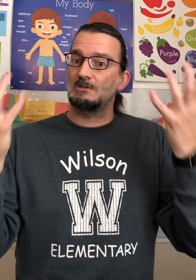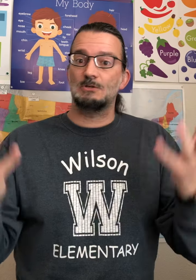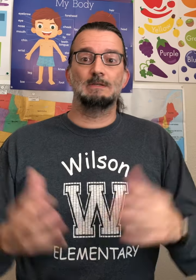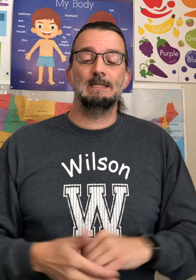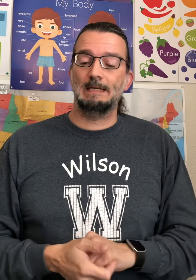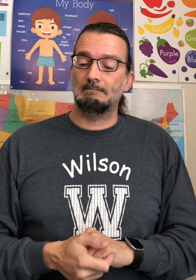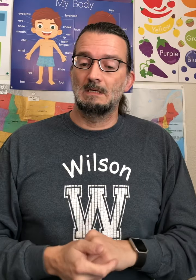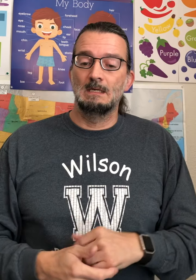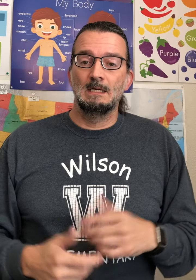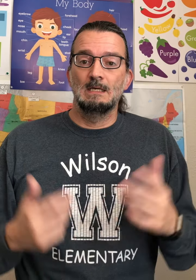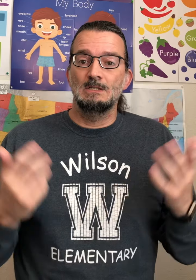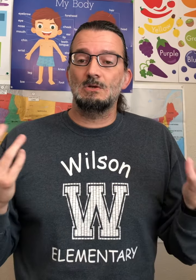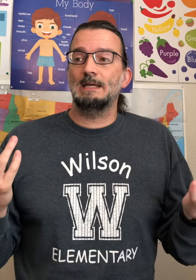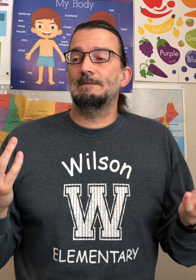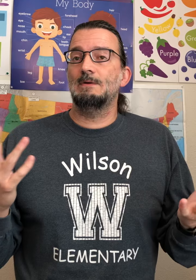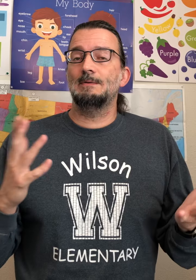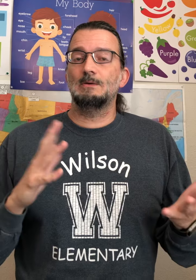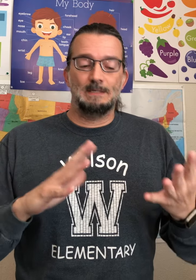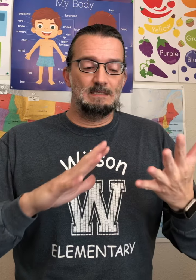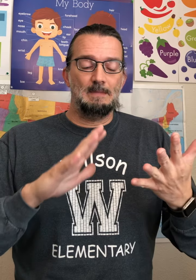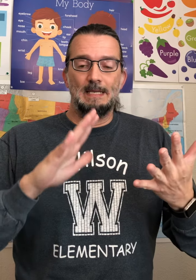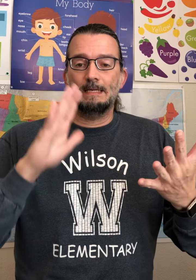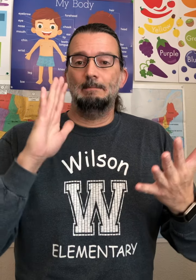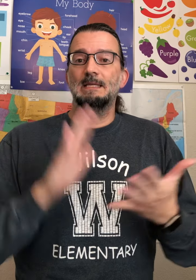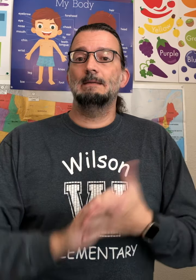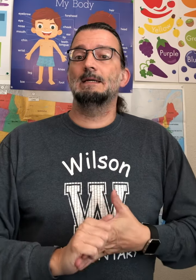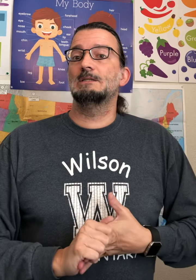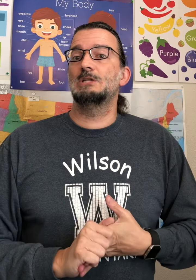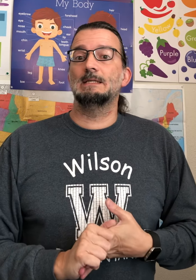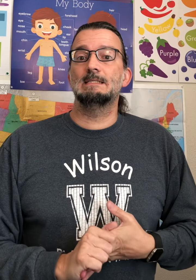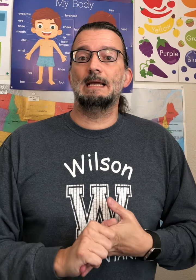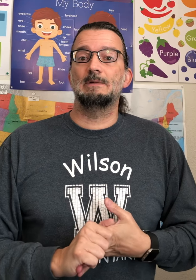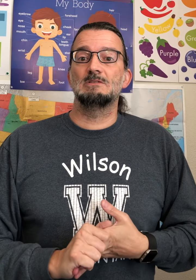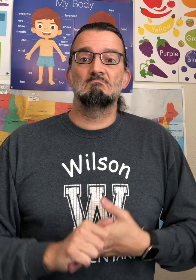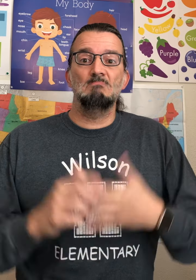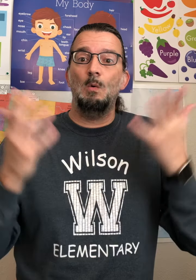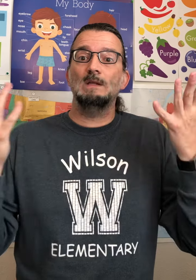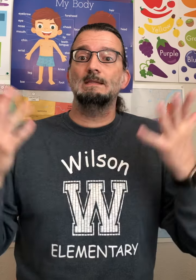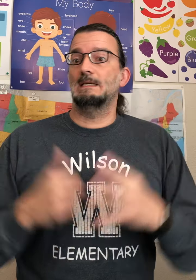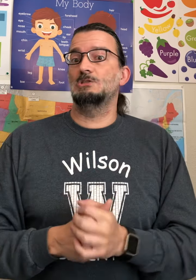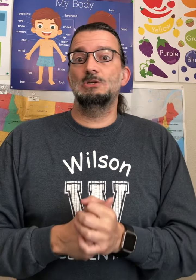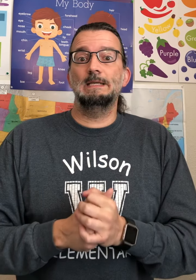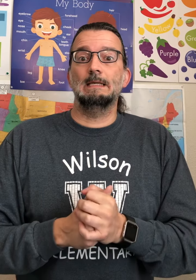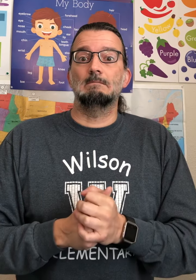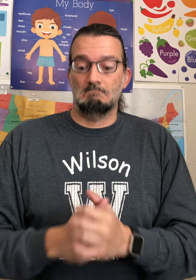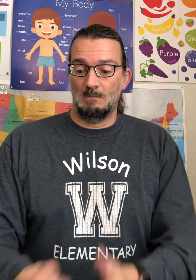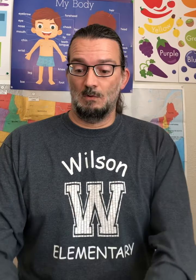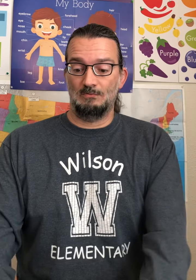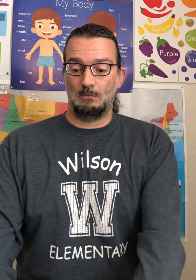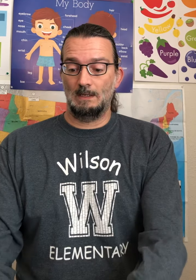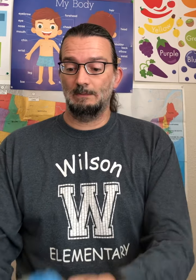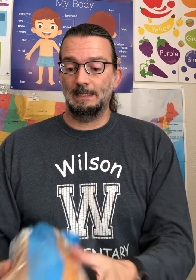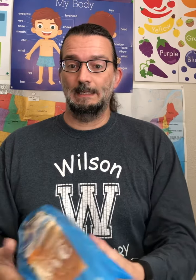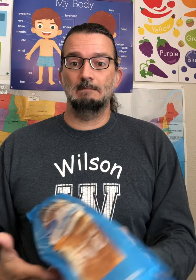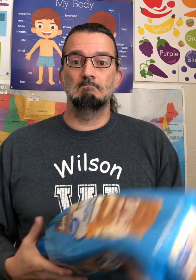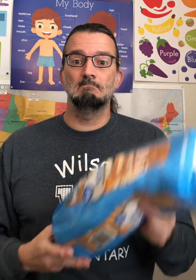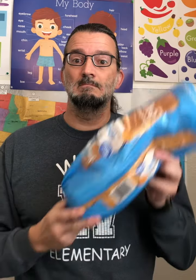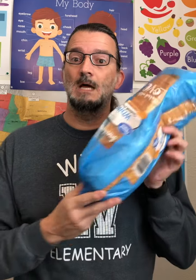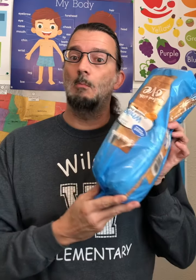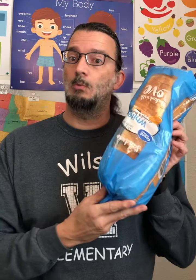certain thing. So like if we were going to make a peanut butter and jelly sandwich, what things do you need? Well, for one, we need